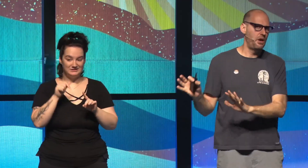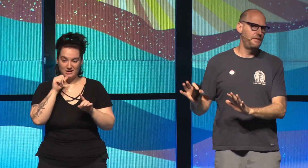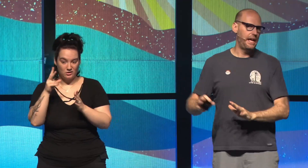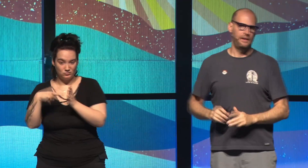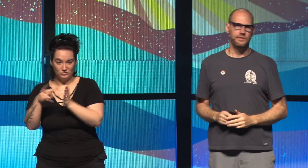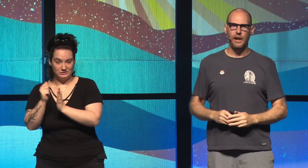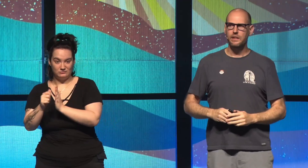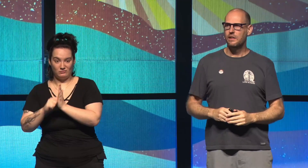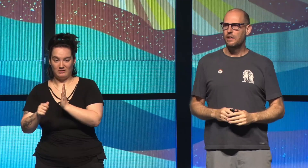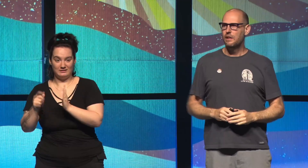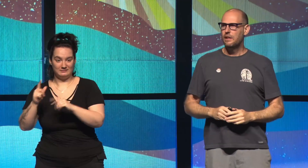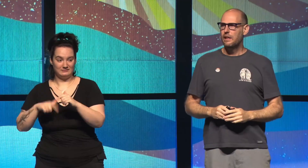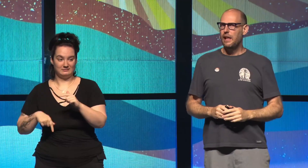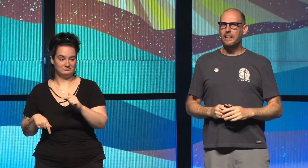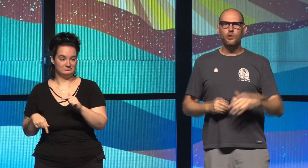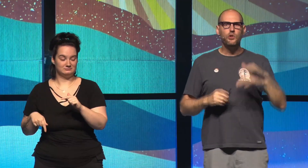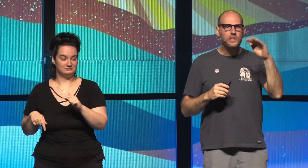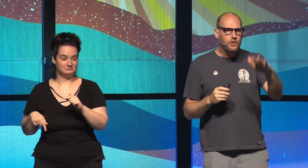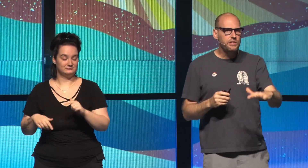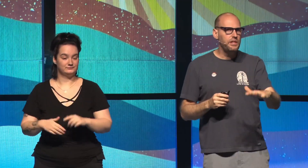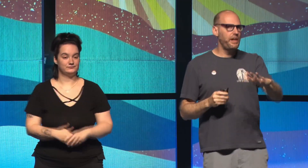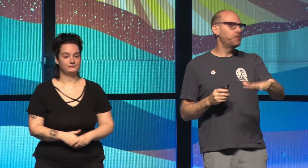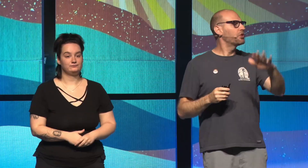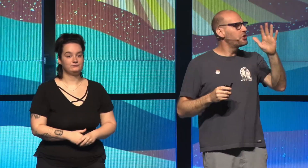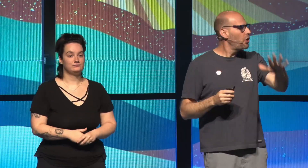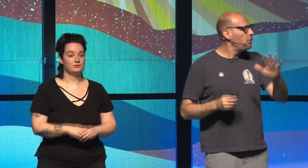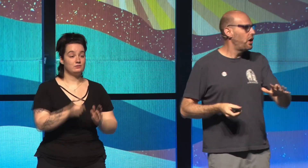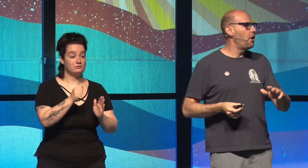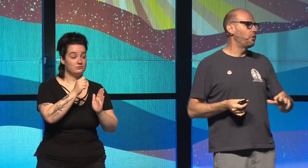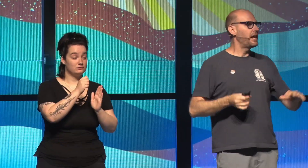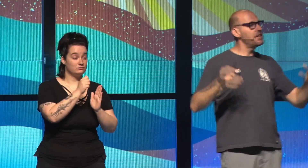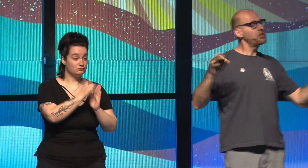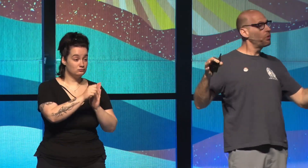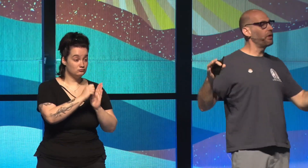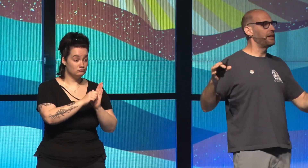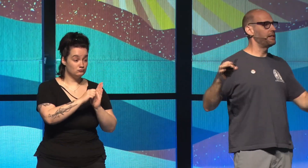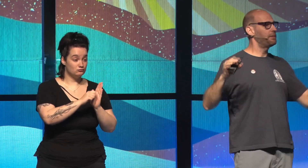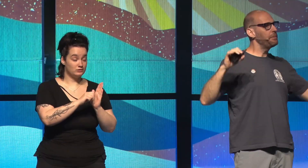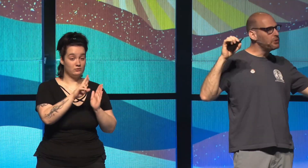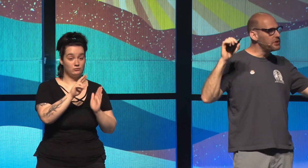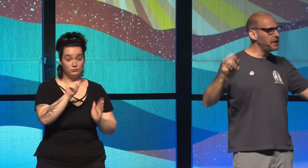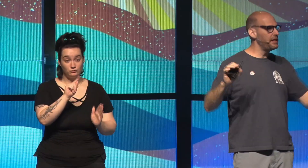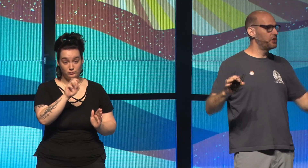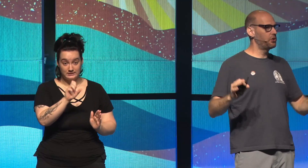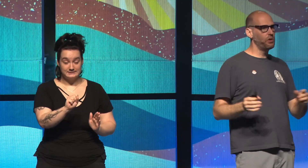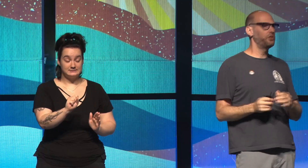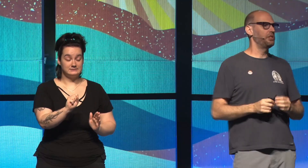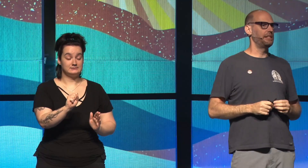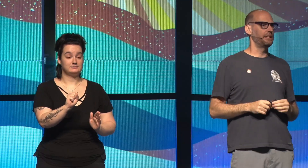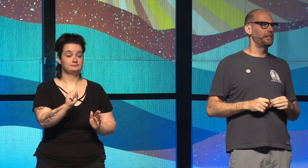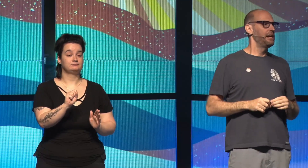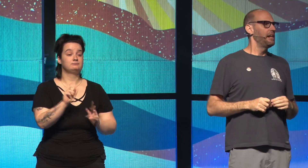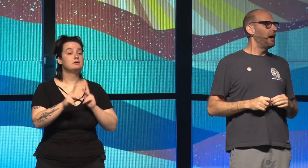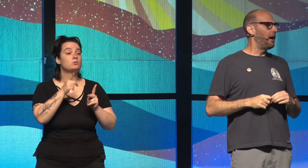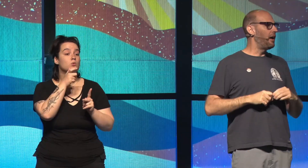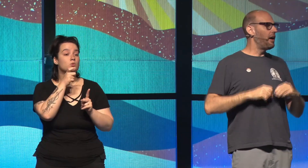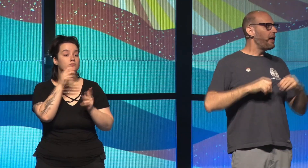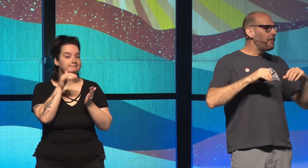all beyond that, right? And so those literacy rates were so low, like historians, people who study the historical